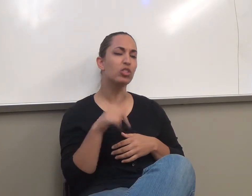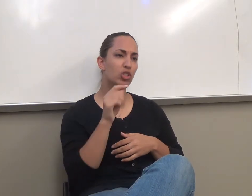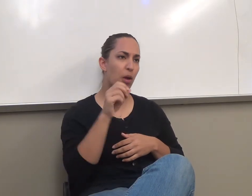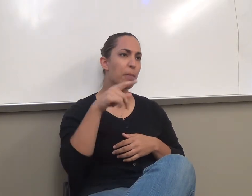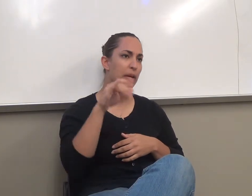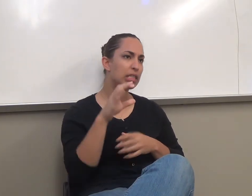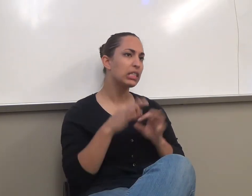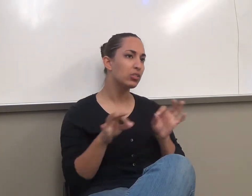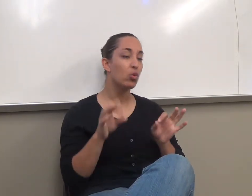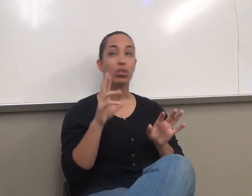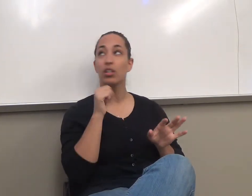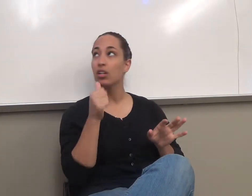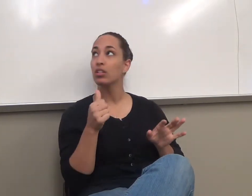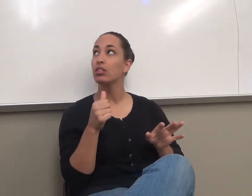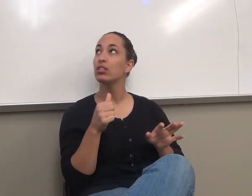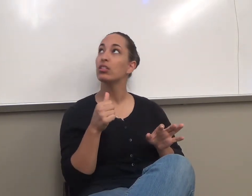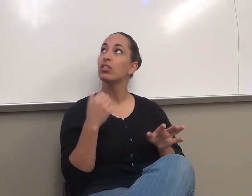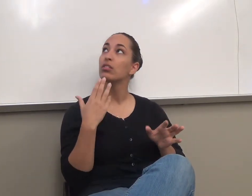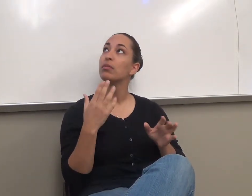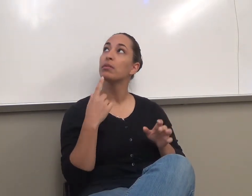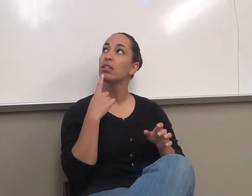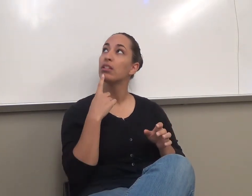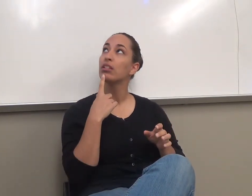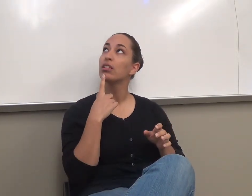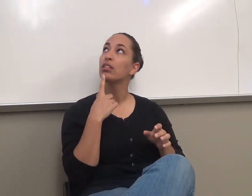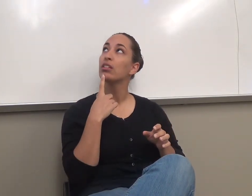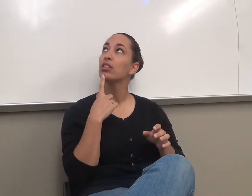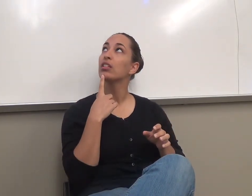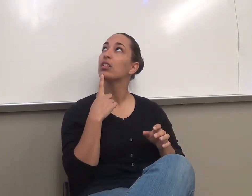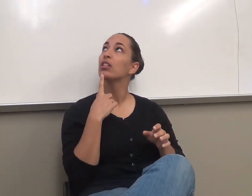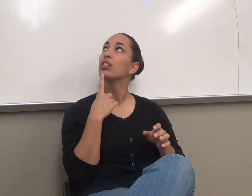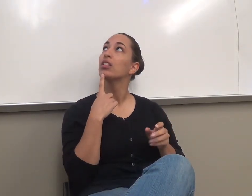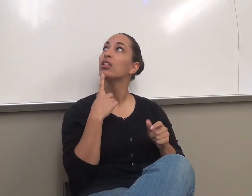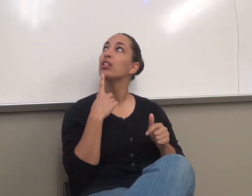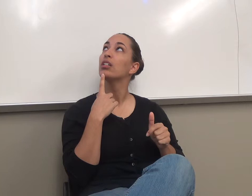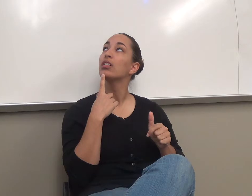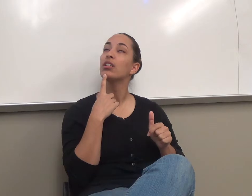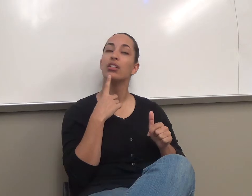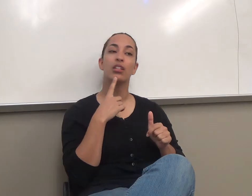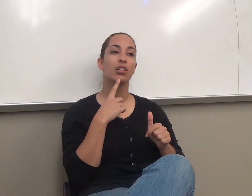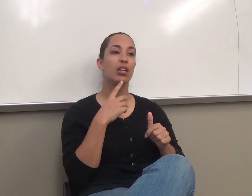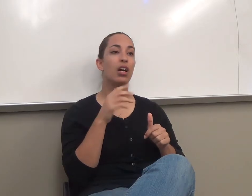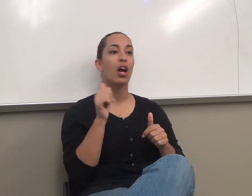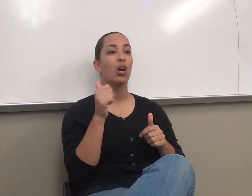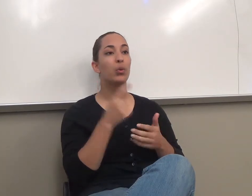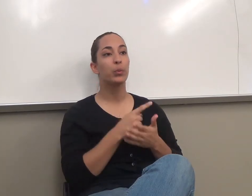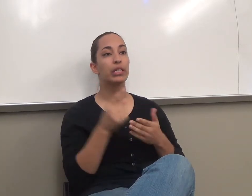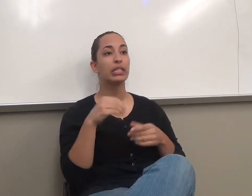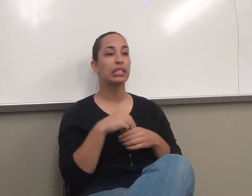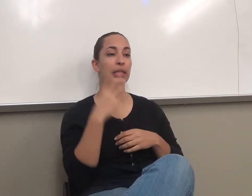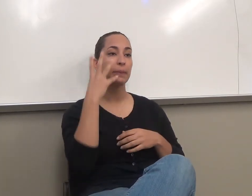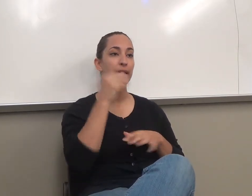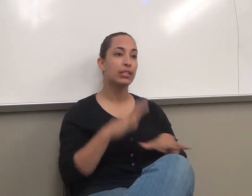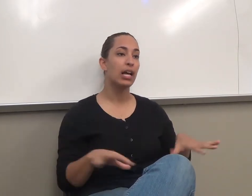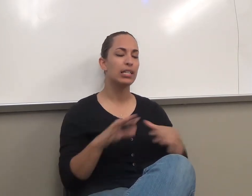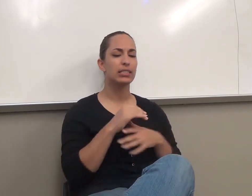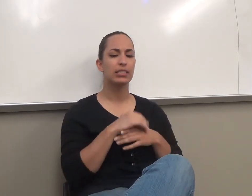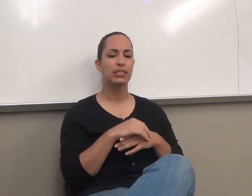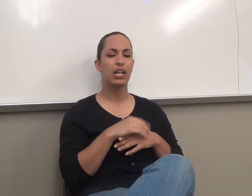okay, this person is describing a week in Paradise. A week in Paradise. Is this a strong topic sentence?